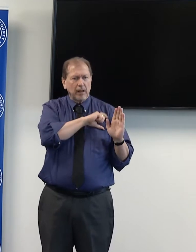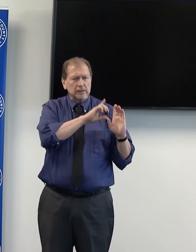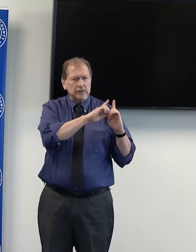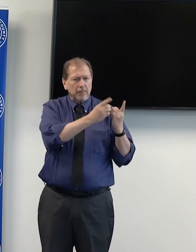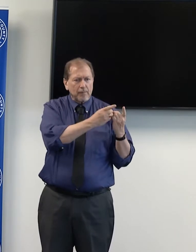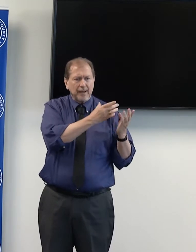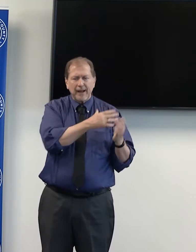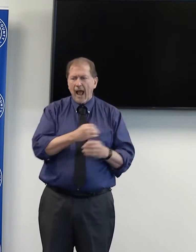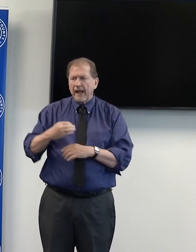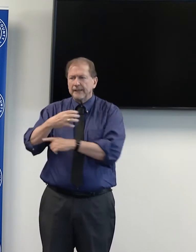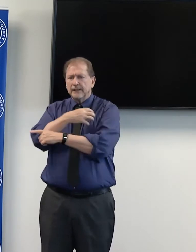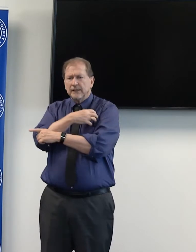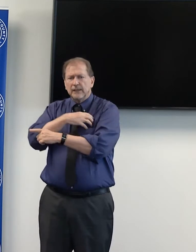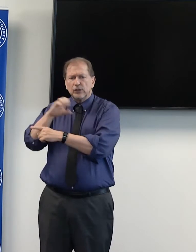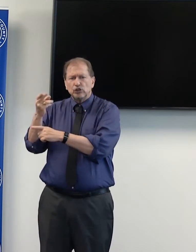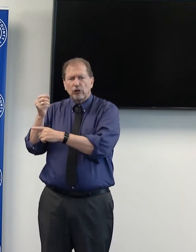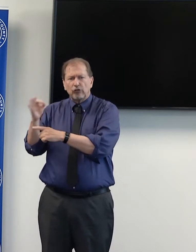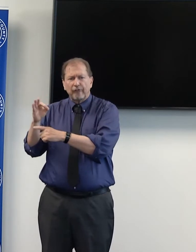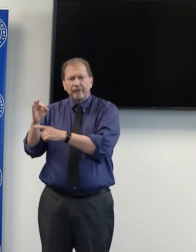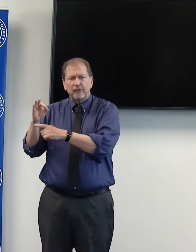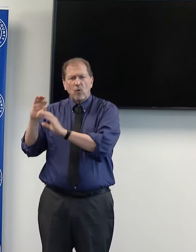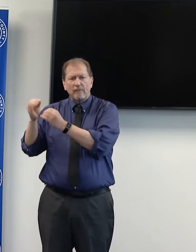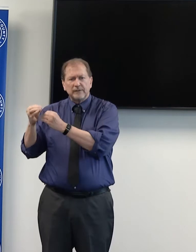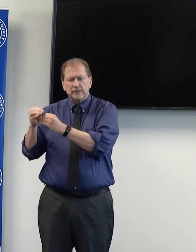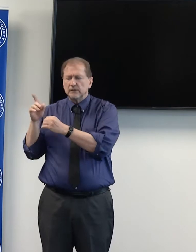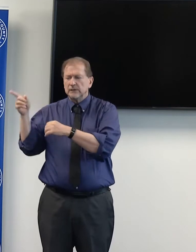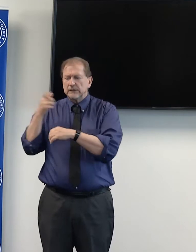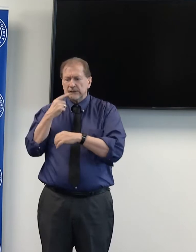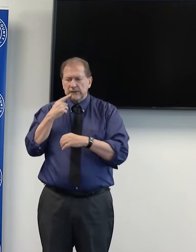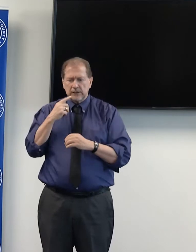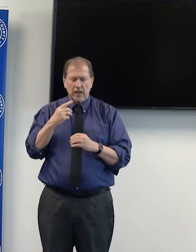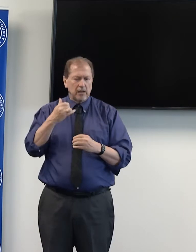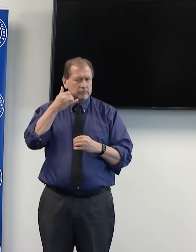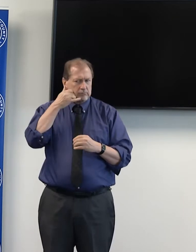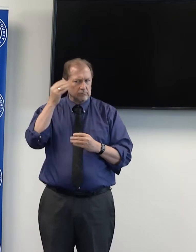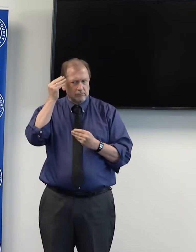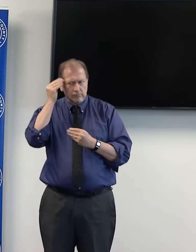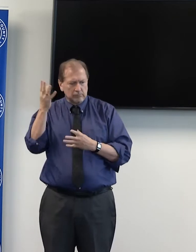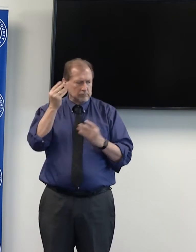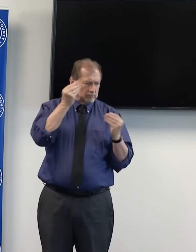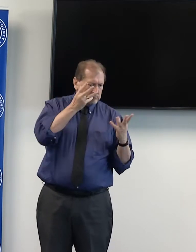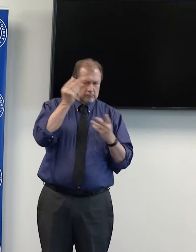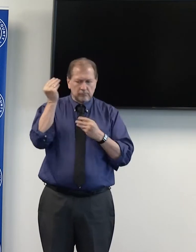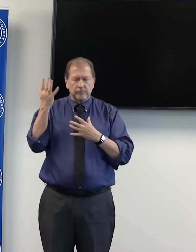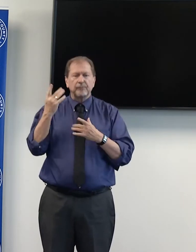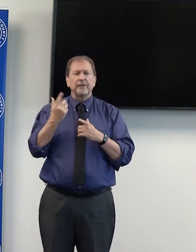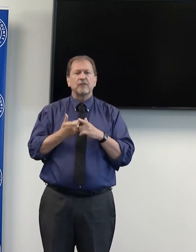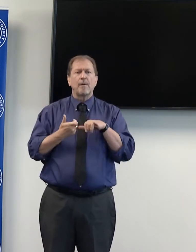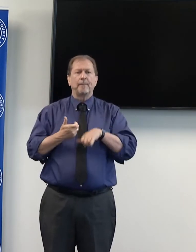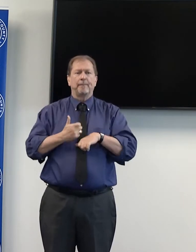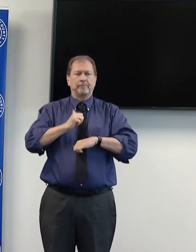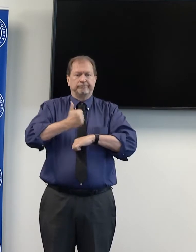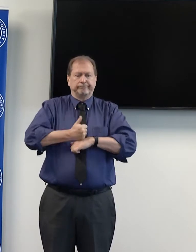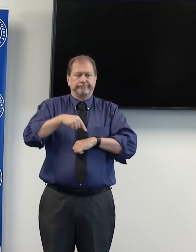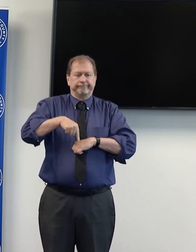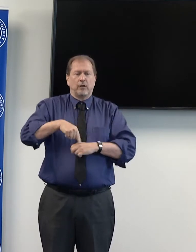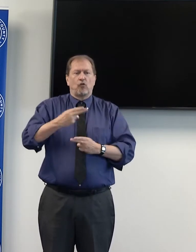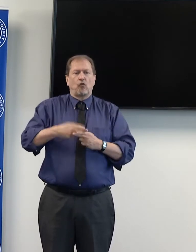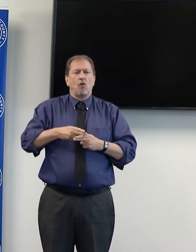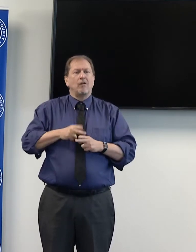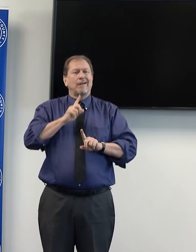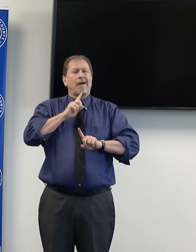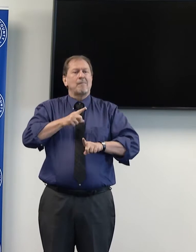sheriff's office. You mentioned sharing some information from the command center. Can you talk a little more about what kind of